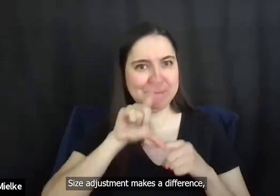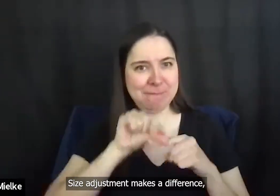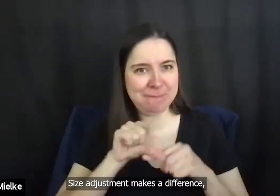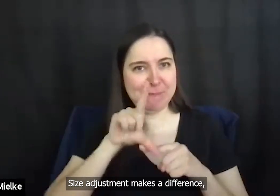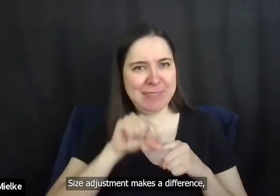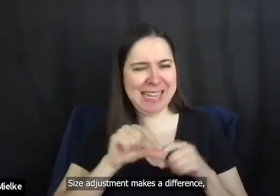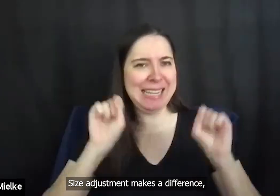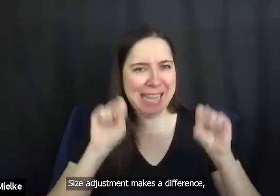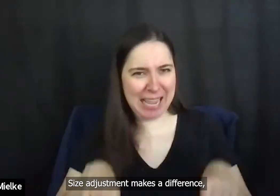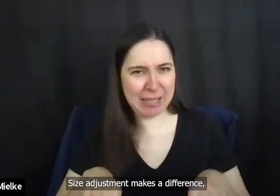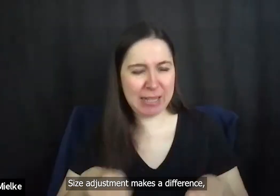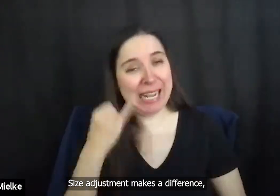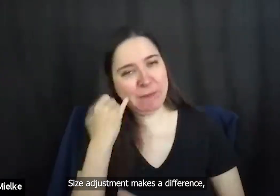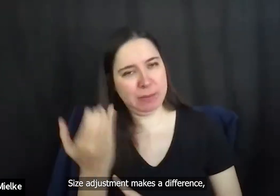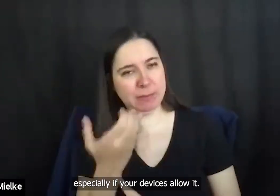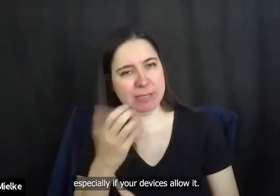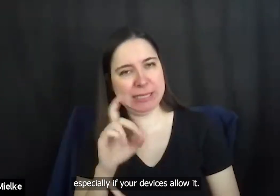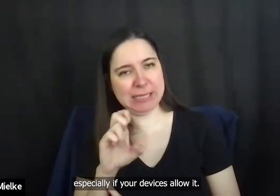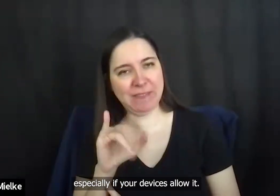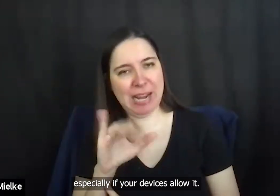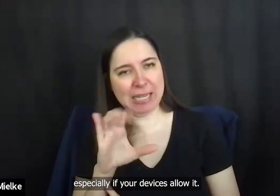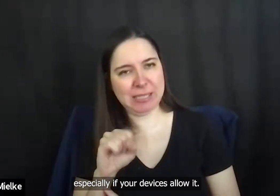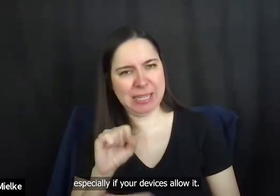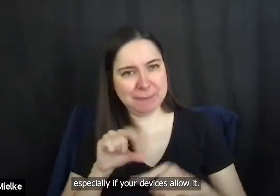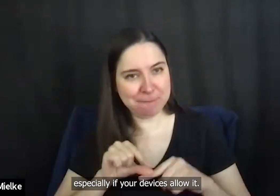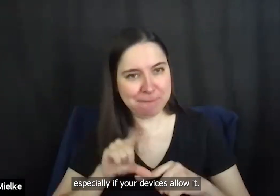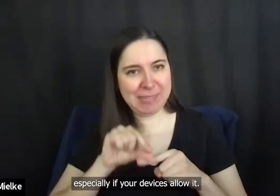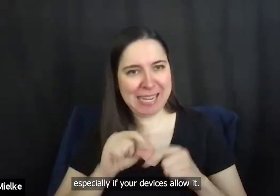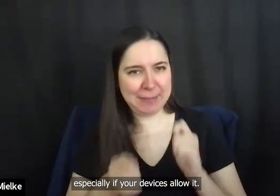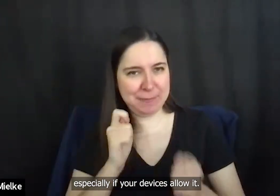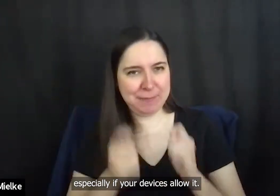Size adjustment makes a difference, especially if your devices allow it.